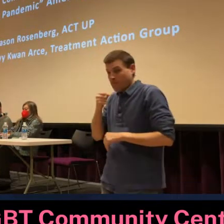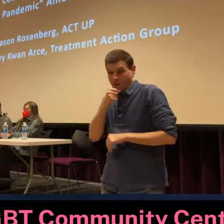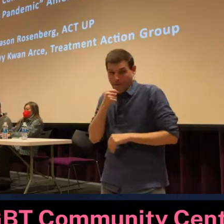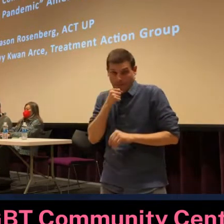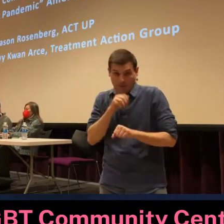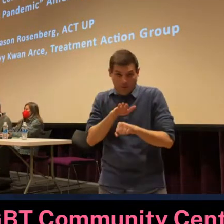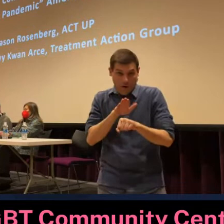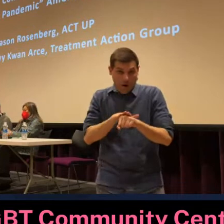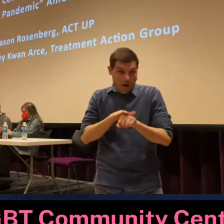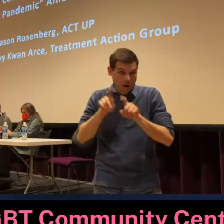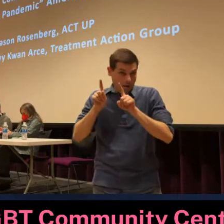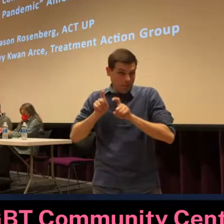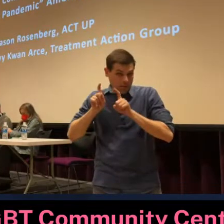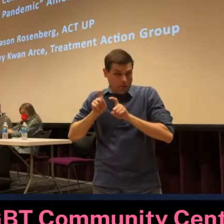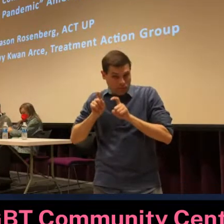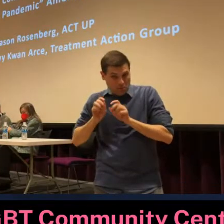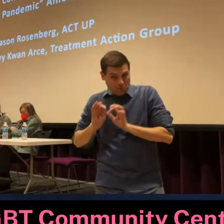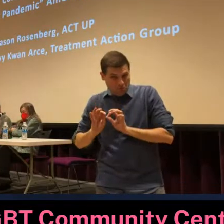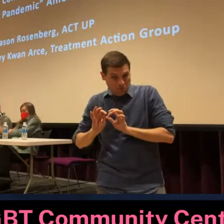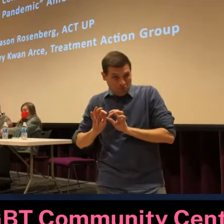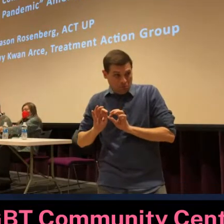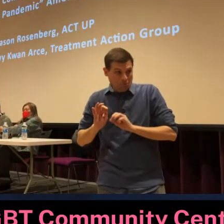on.